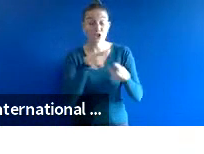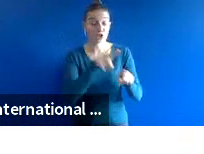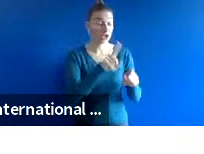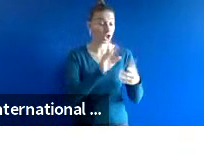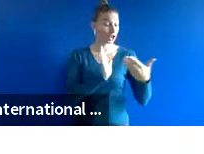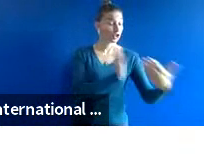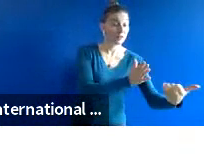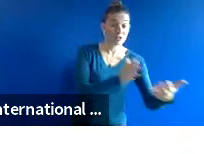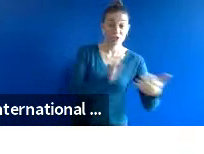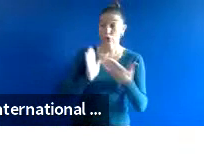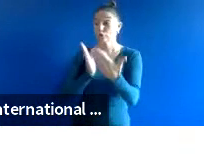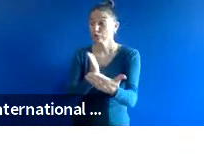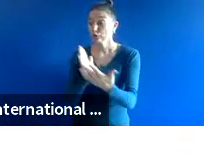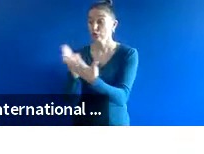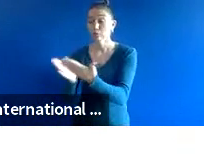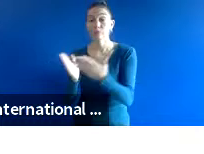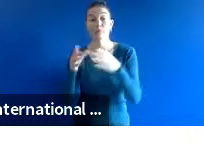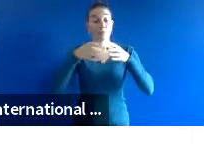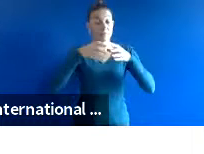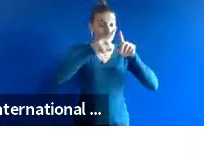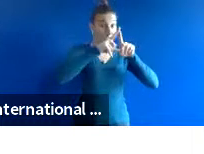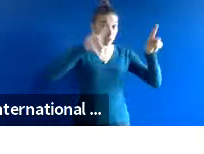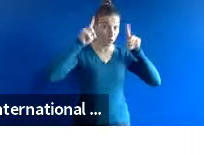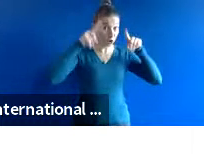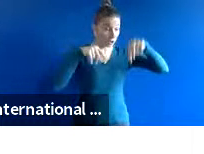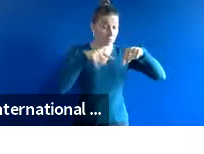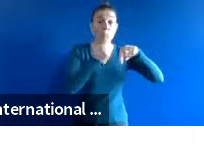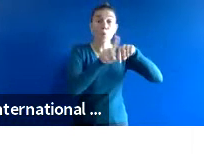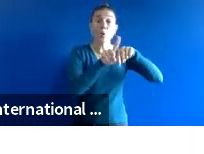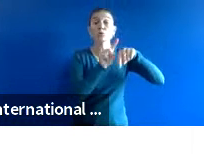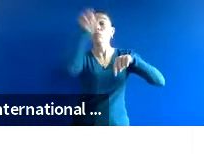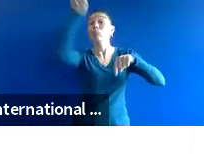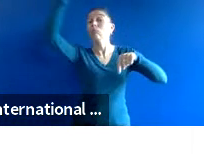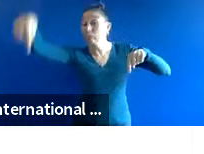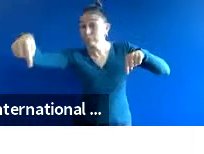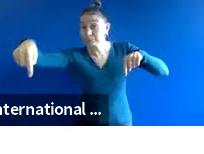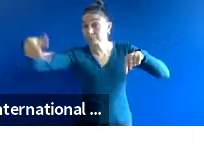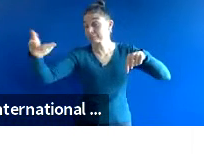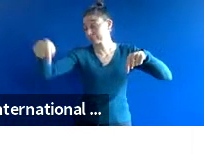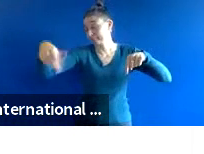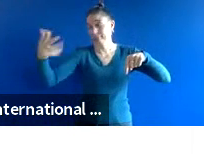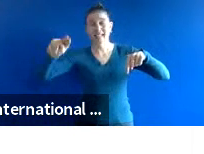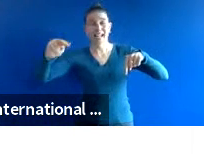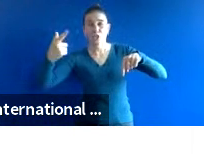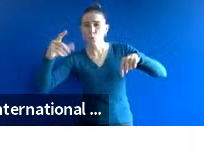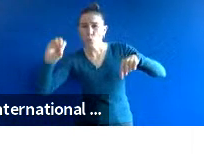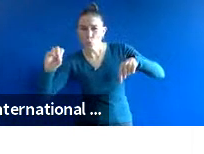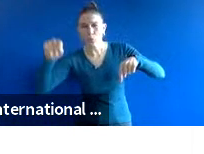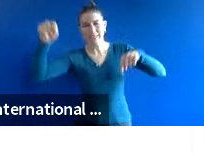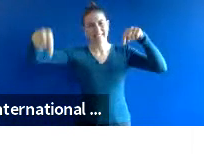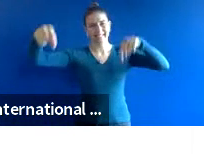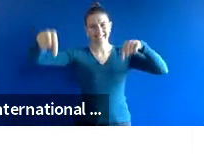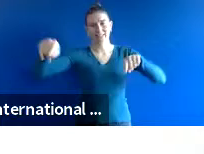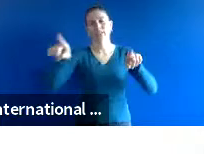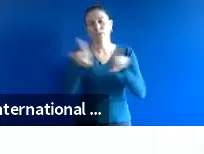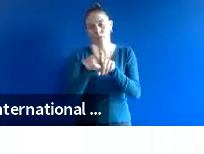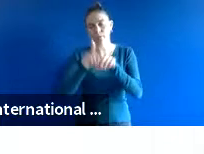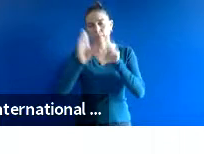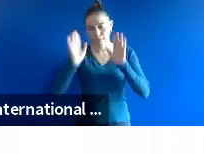the university, but also maybe outside the university, working with NGOs, are definitely something to be tackled.